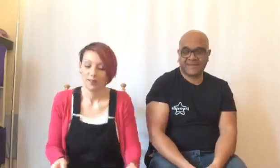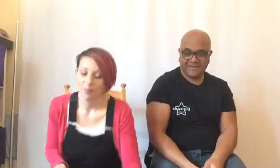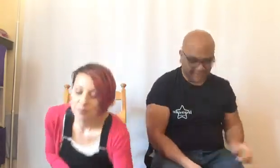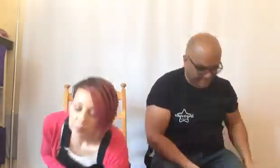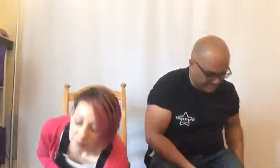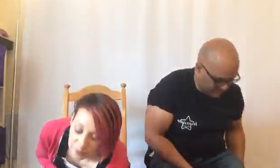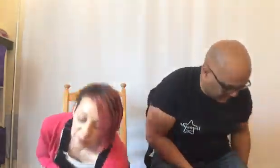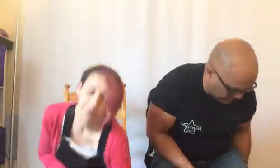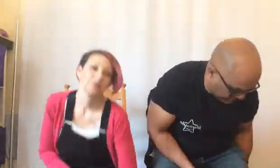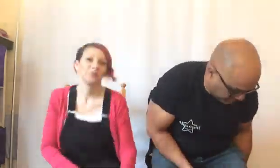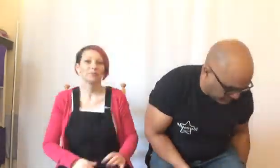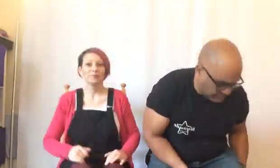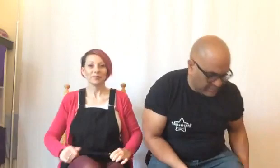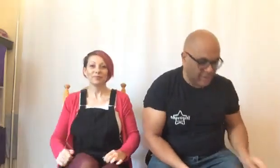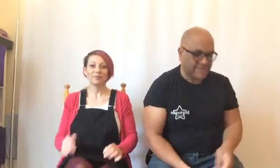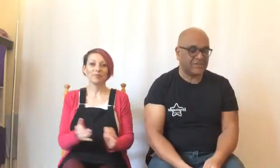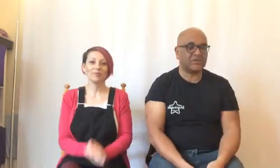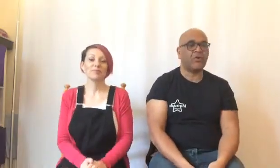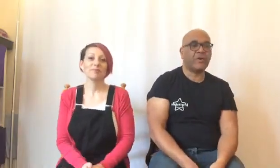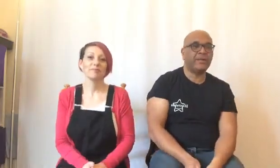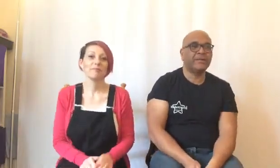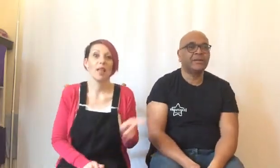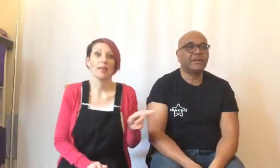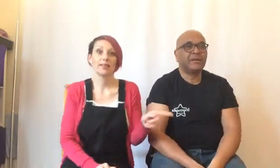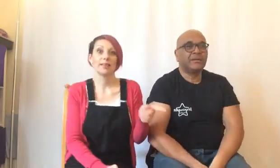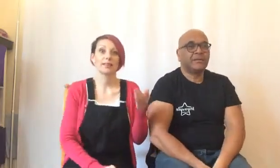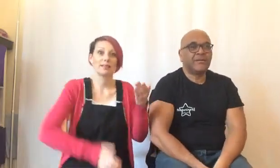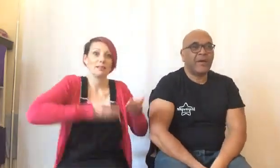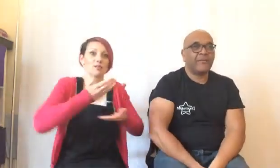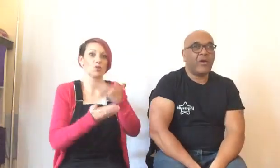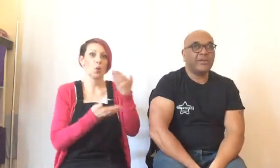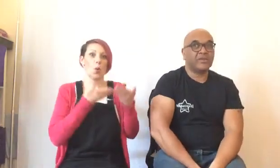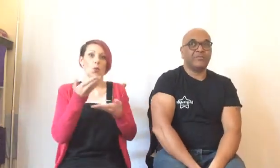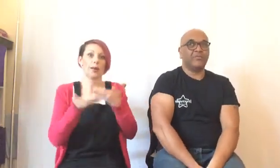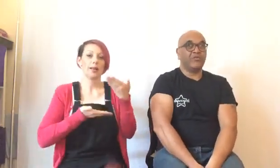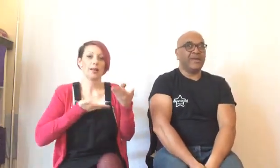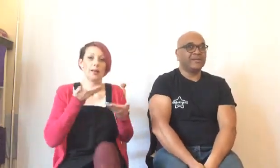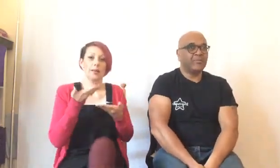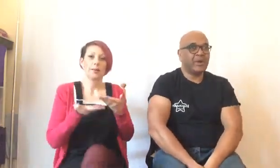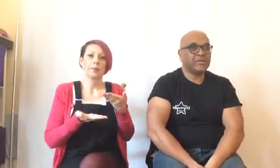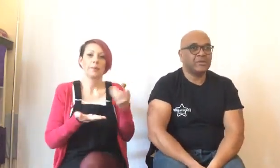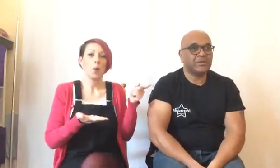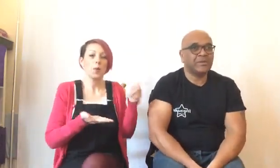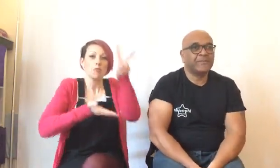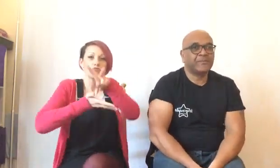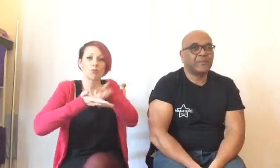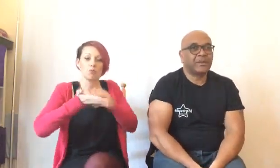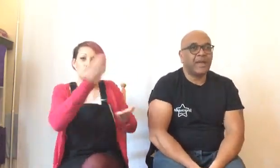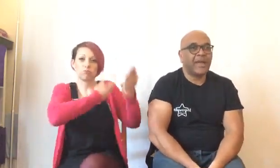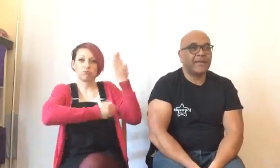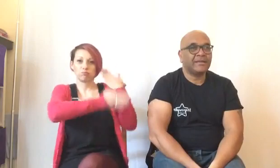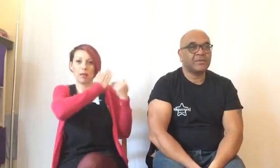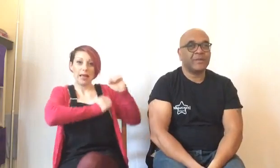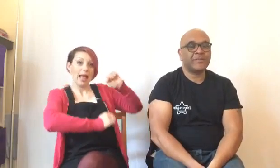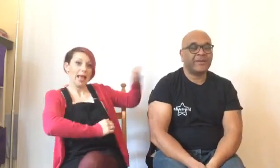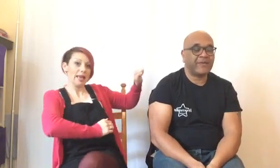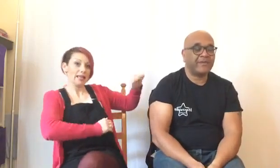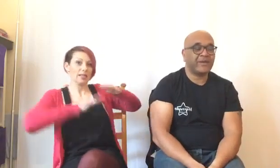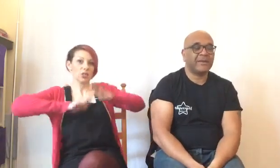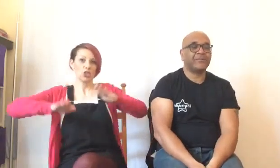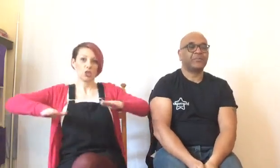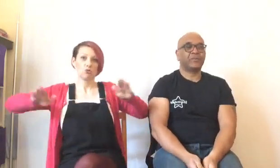Yes. Now, this is a story that I used to read to my children, and it's always